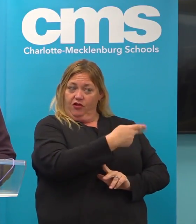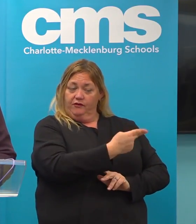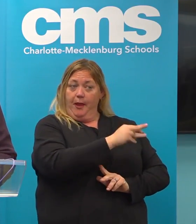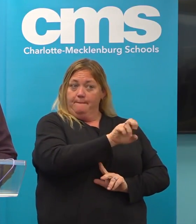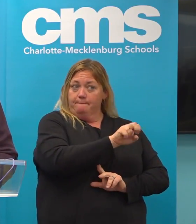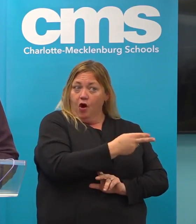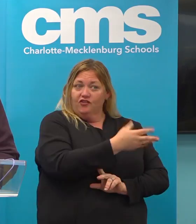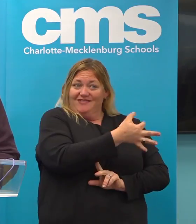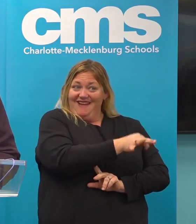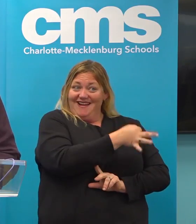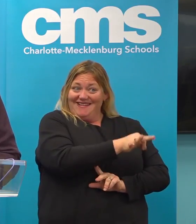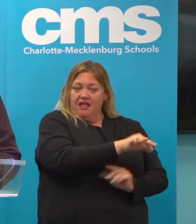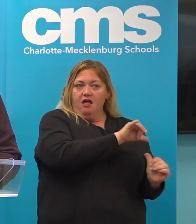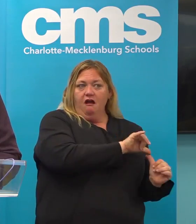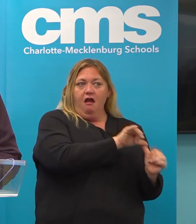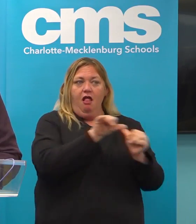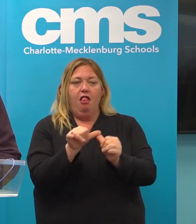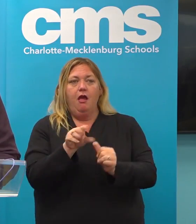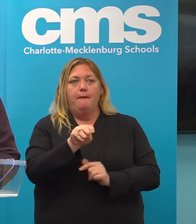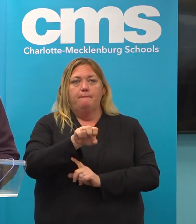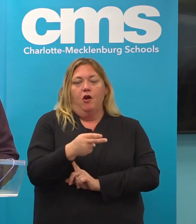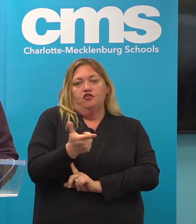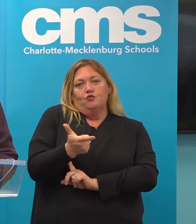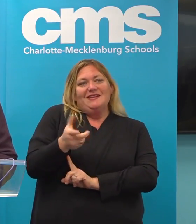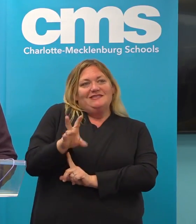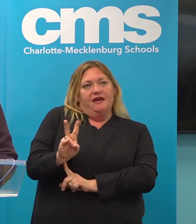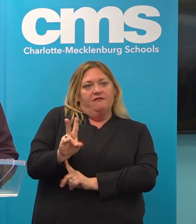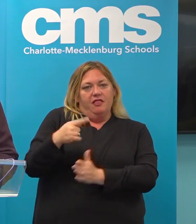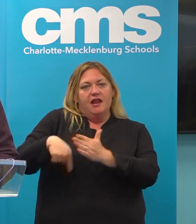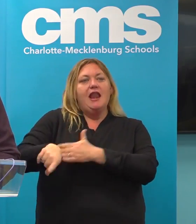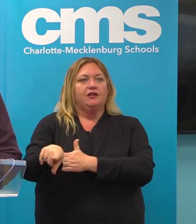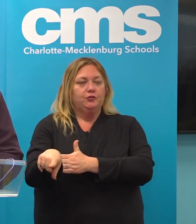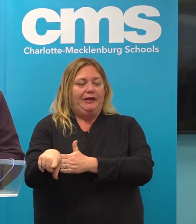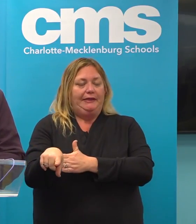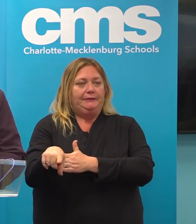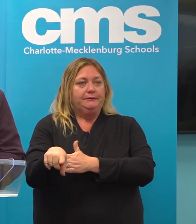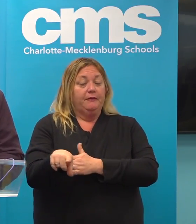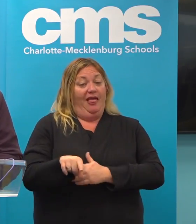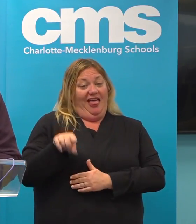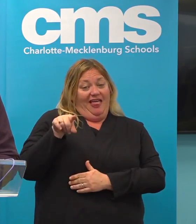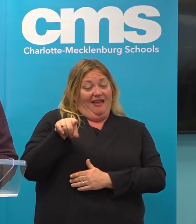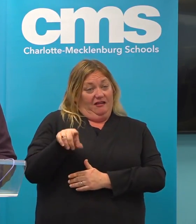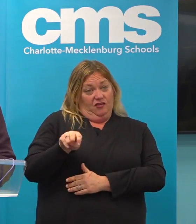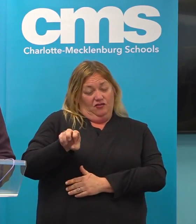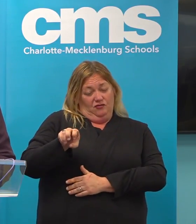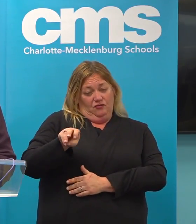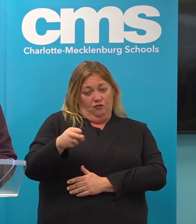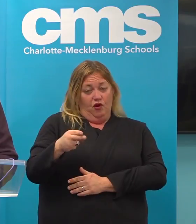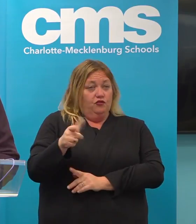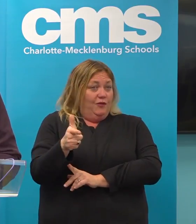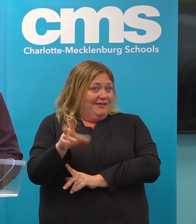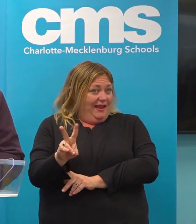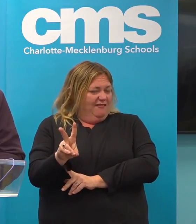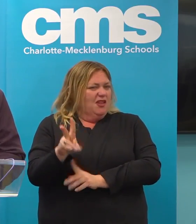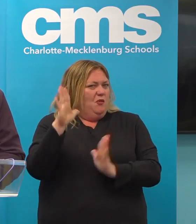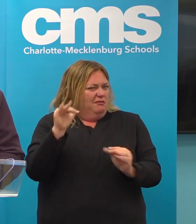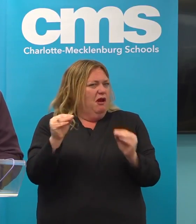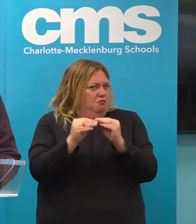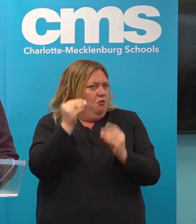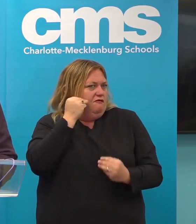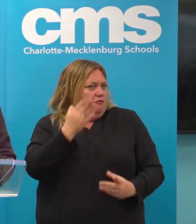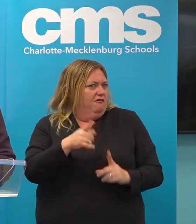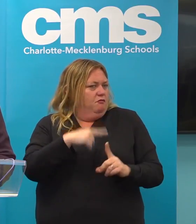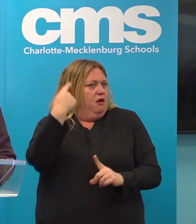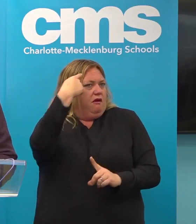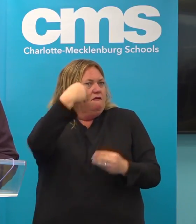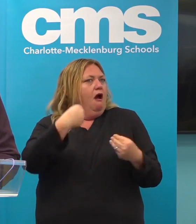and continue through March 27th of next week. At that point, we expect more information from our governor's office as